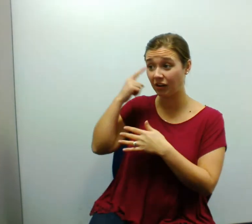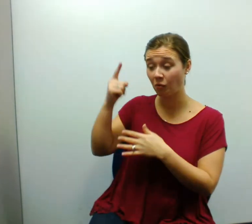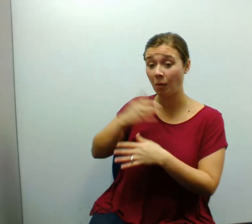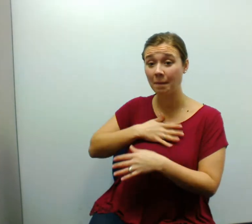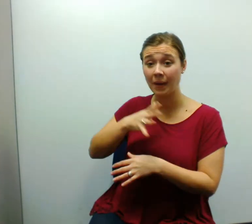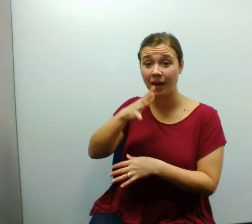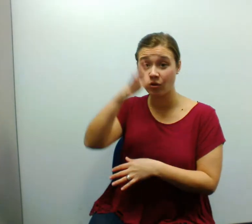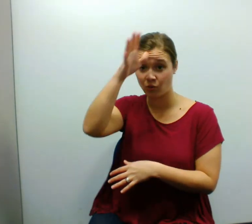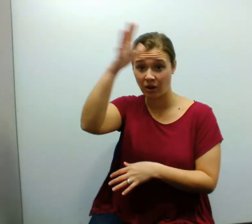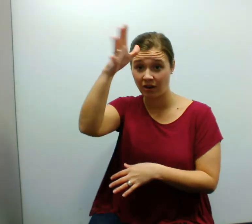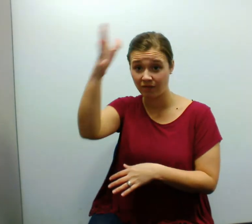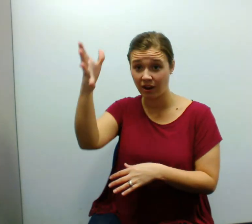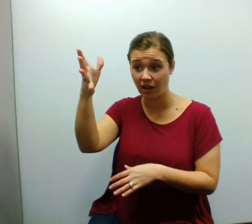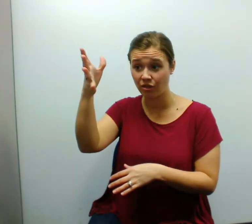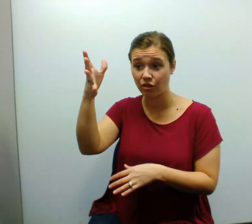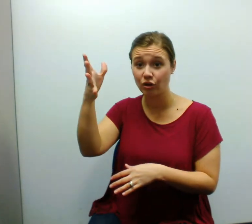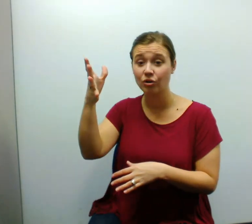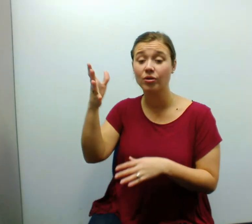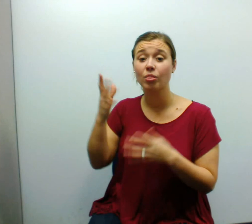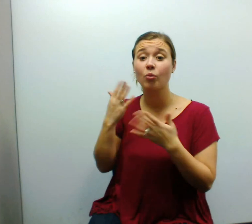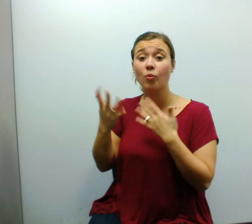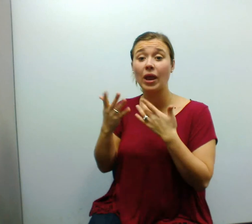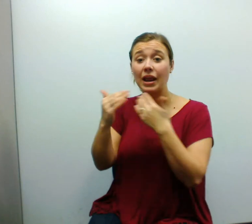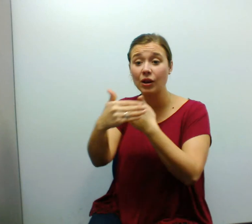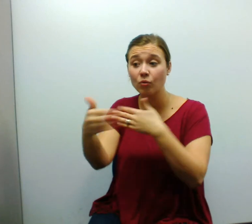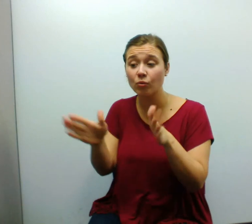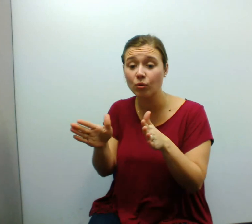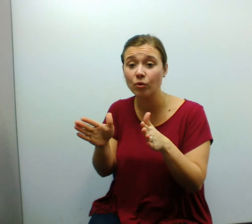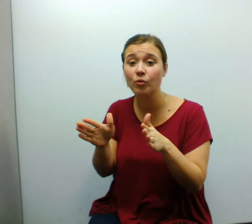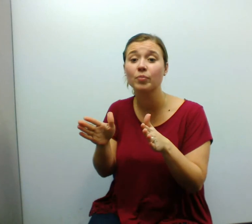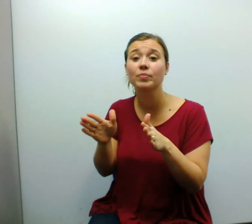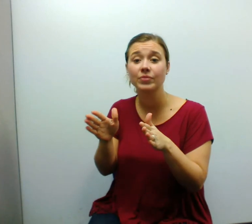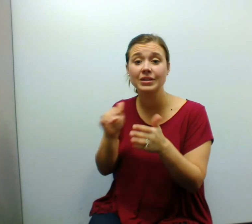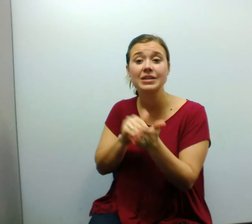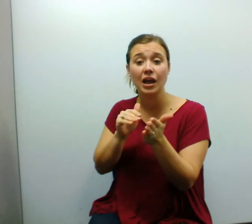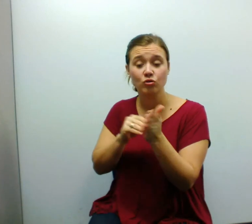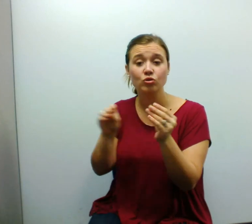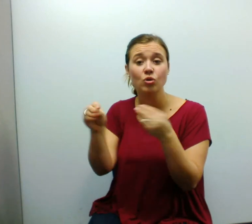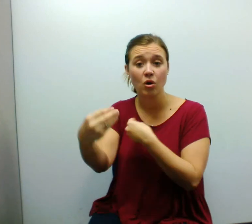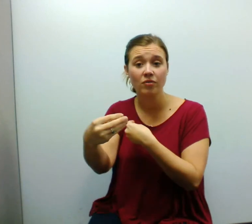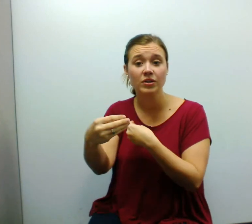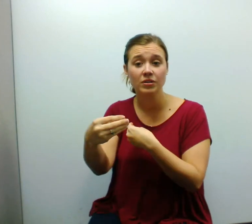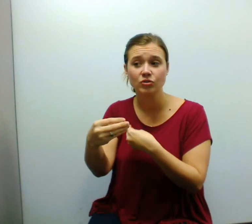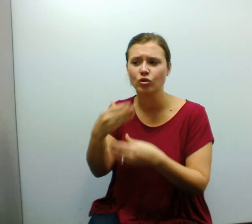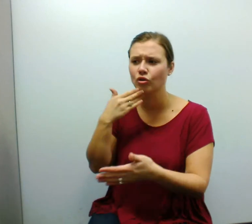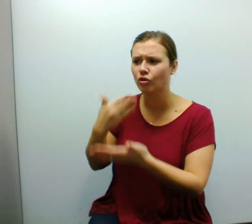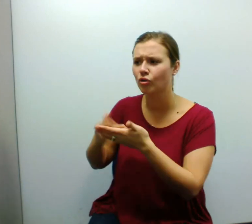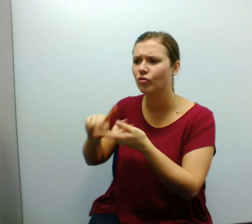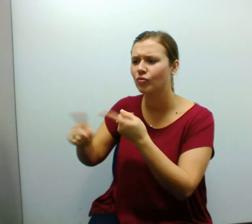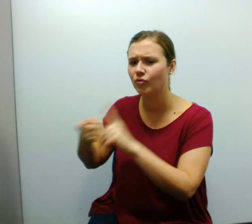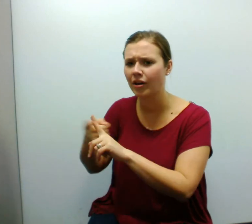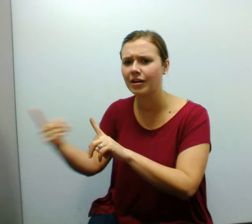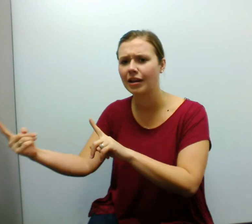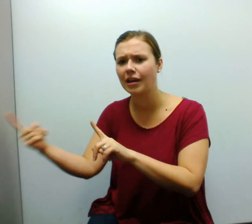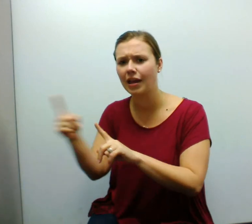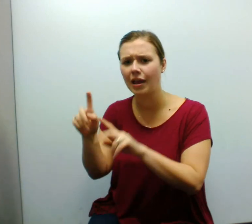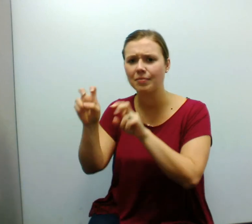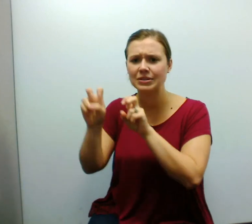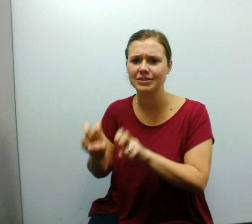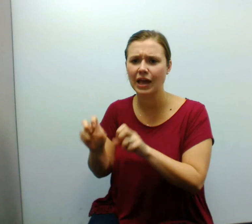in the waiting room at the doctor's office. A good friend of ours came in with his grandfather and sat down and chatted with me while